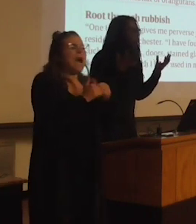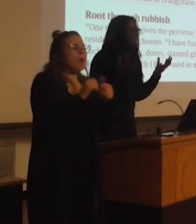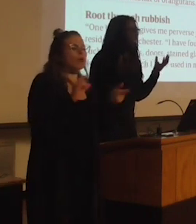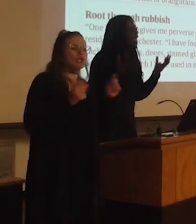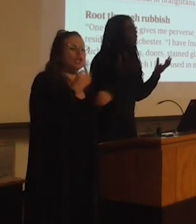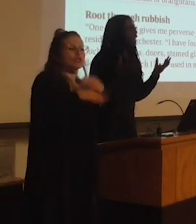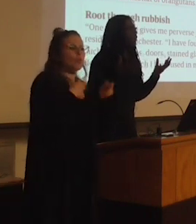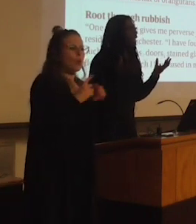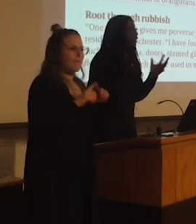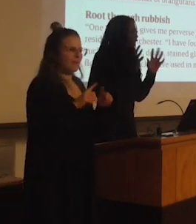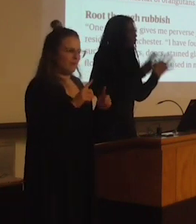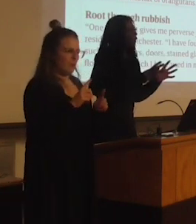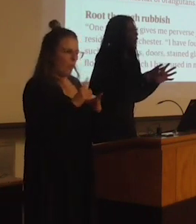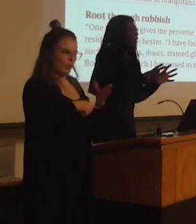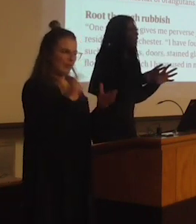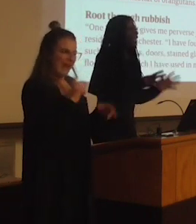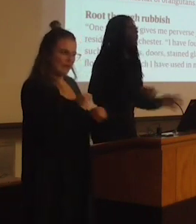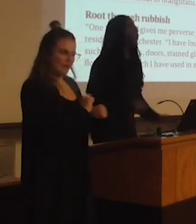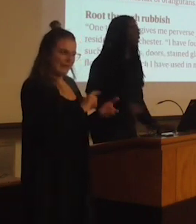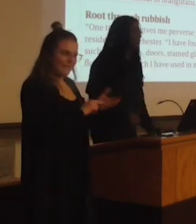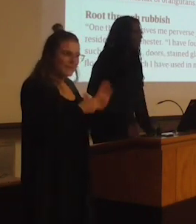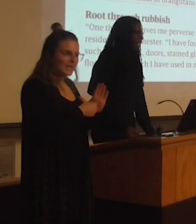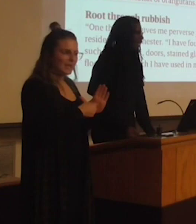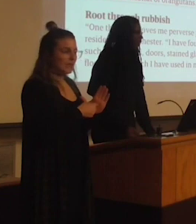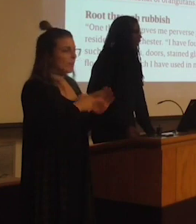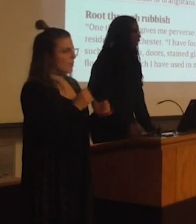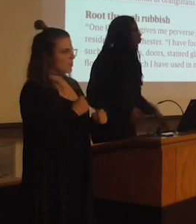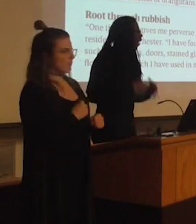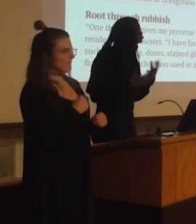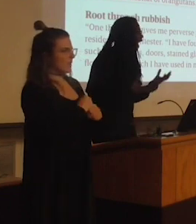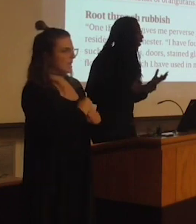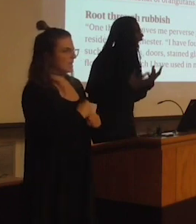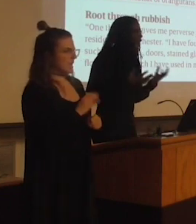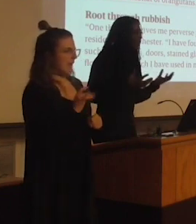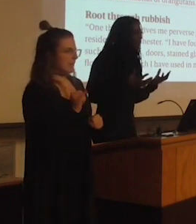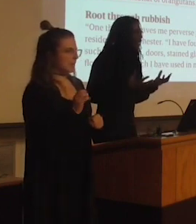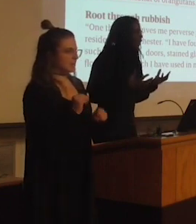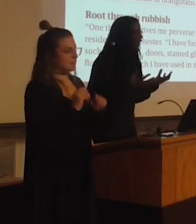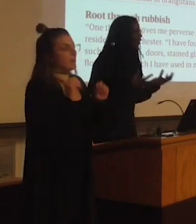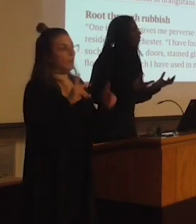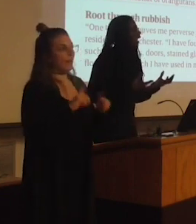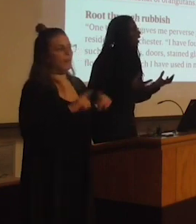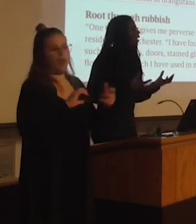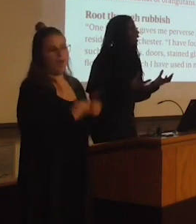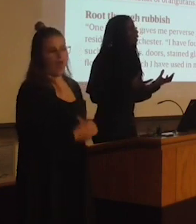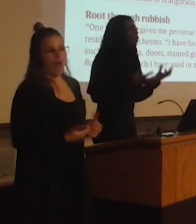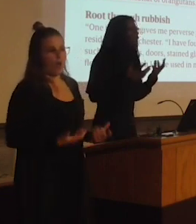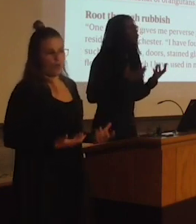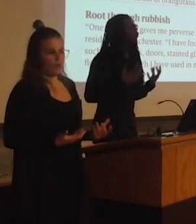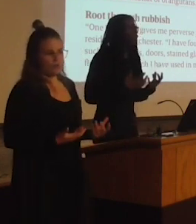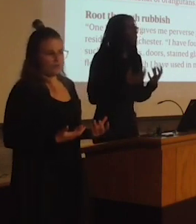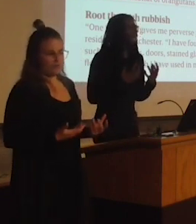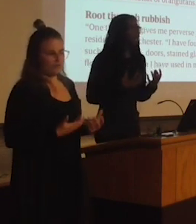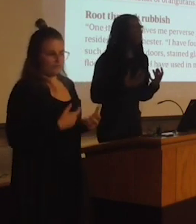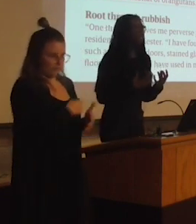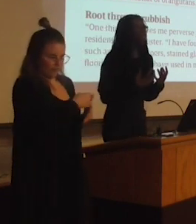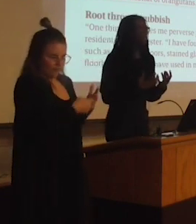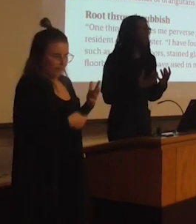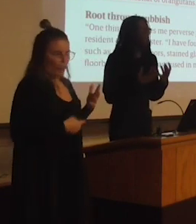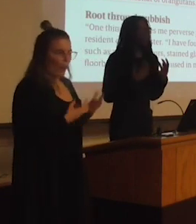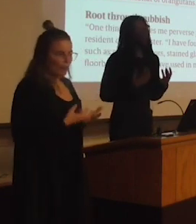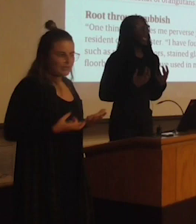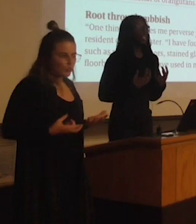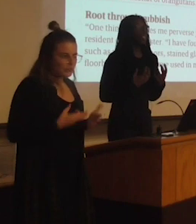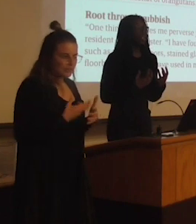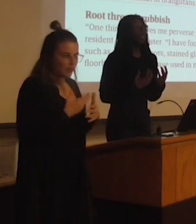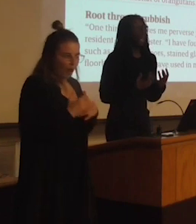but we don't really know what they mean. They're just words. We say we want to fight capitalism. Well, how? How are we going to do that? Like, what tools do we have